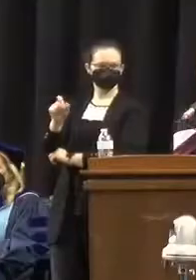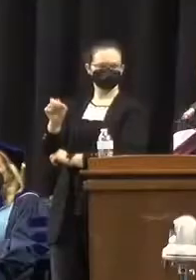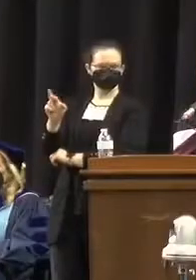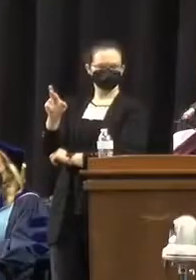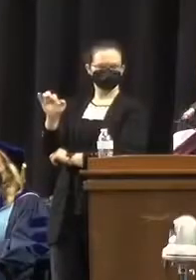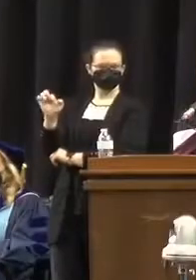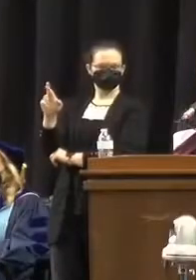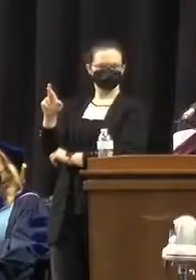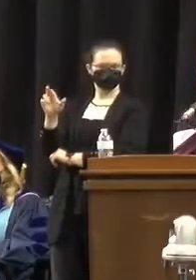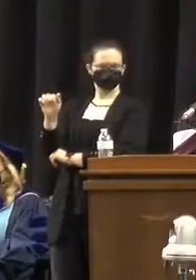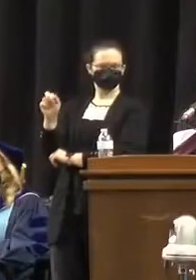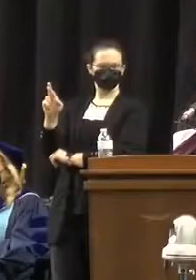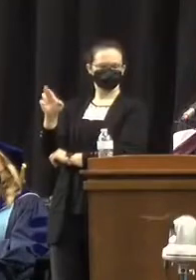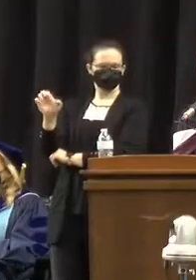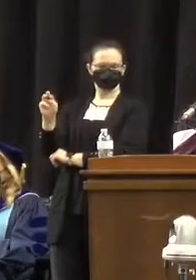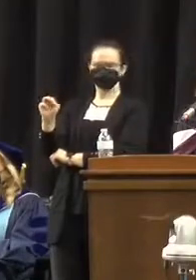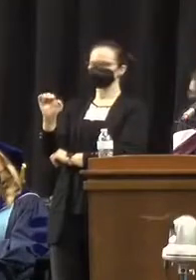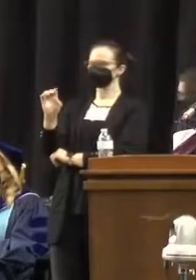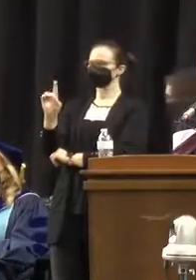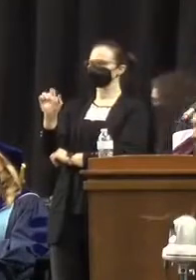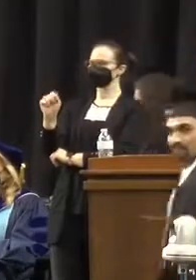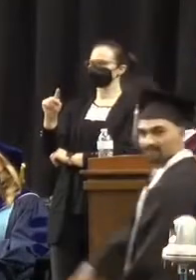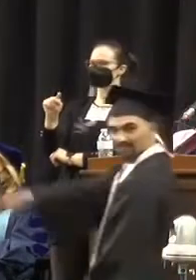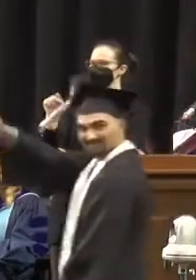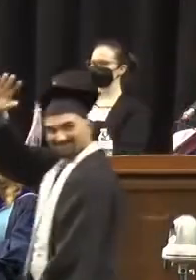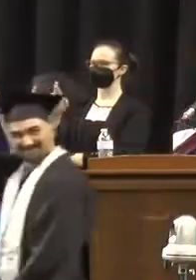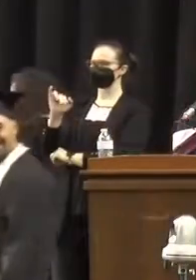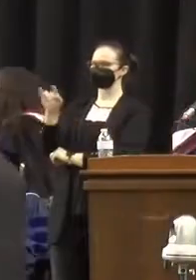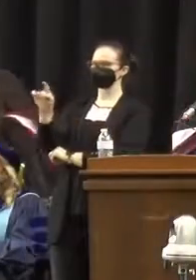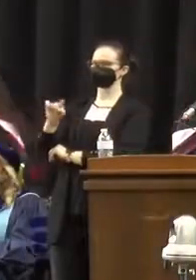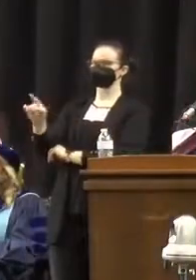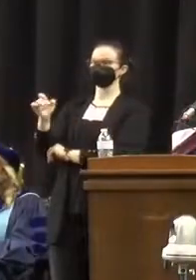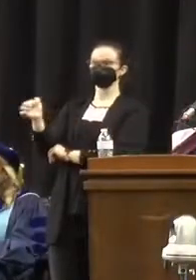Javier Manuel Armendariz Jr.,